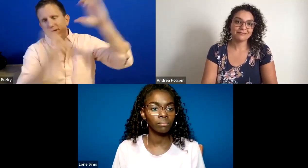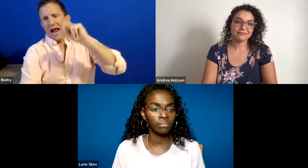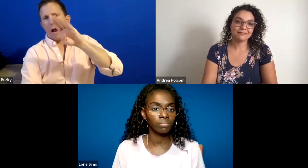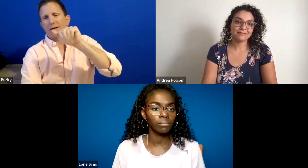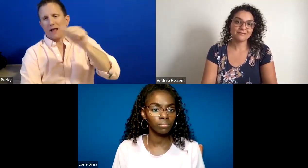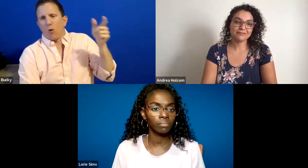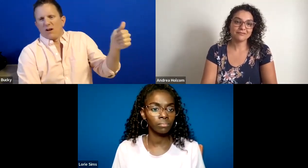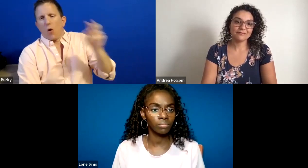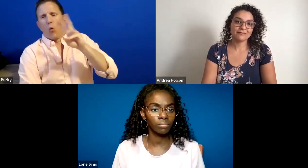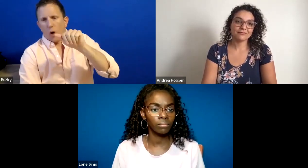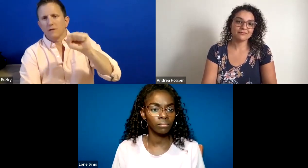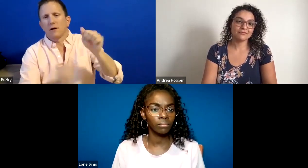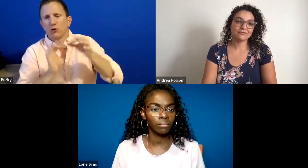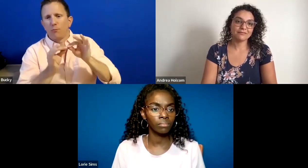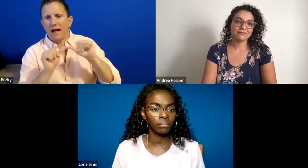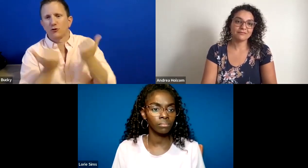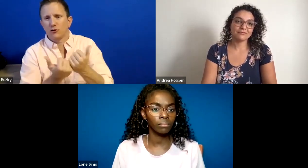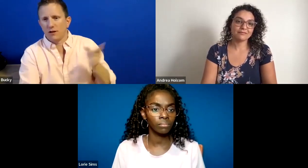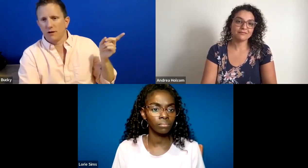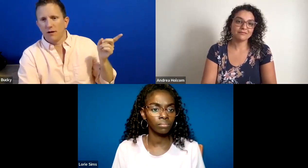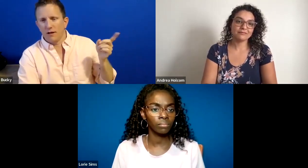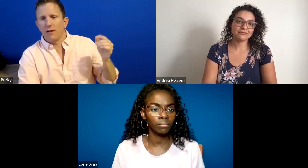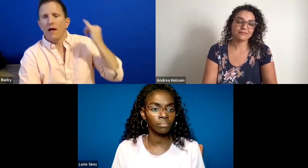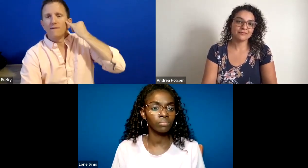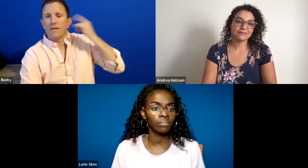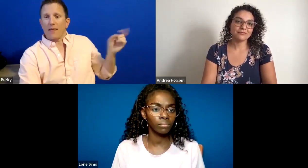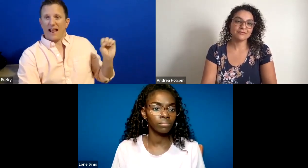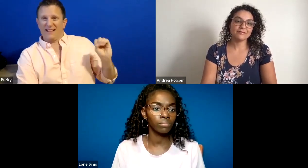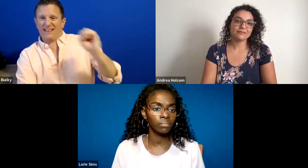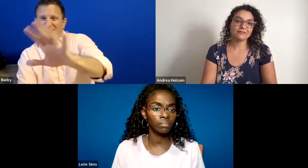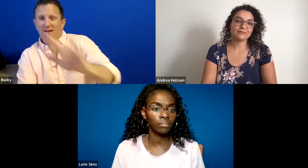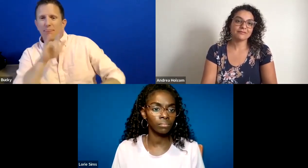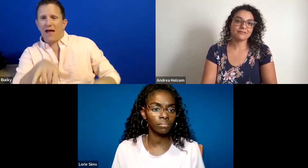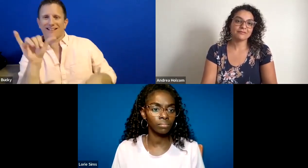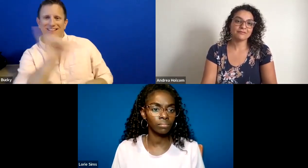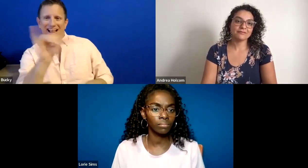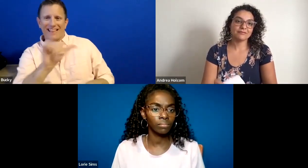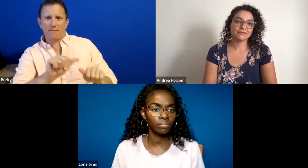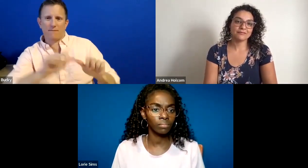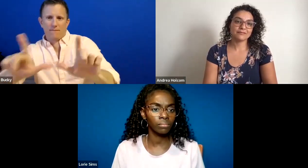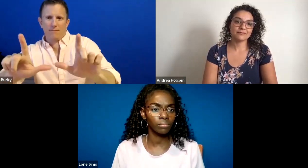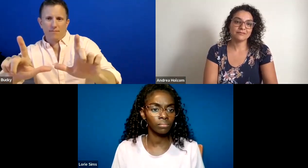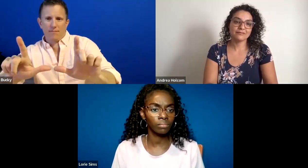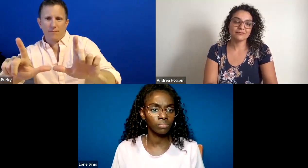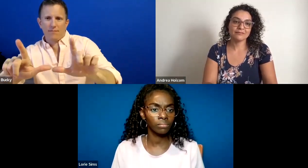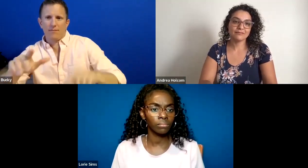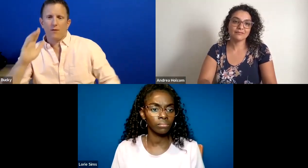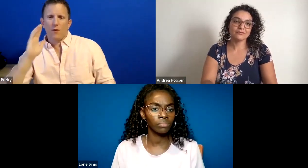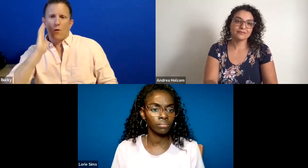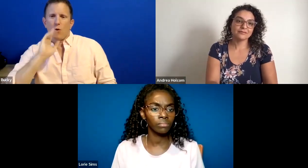an agency, NBDA, for example, they were an interpreting agency. And if they were to have sent